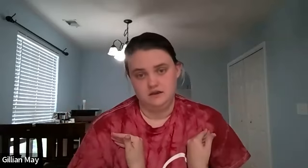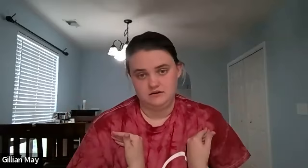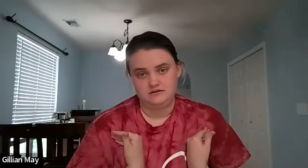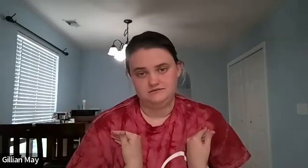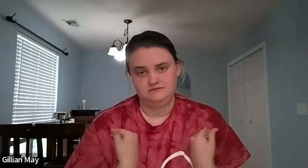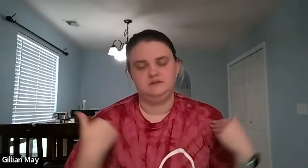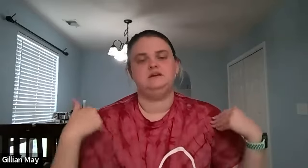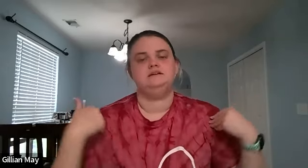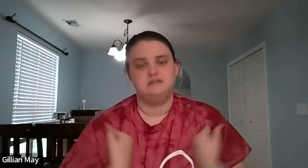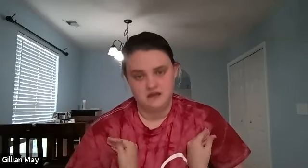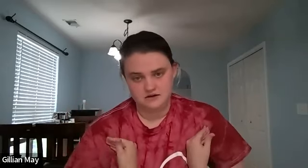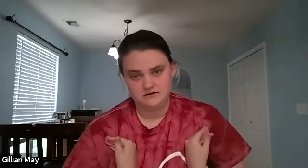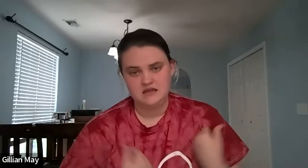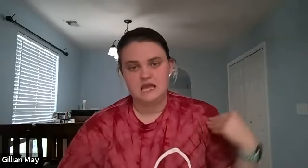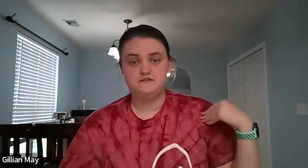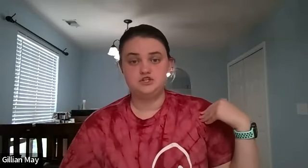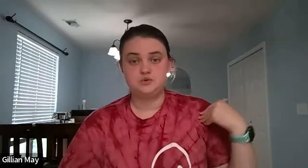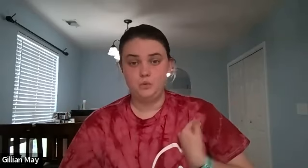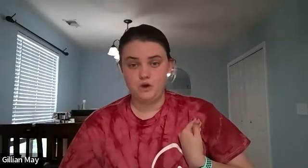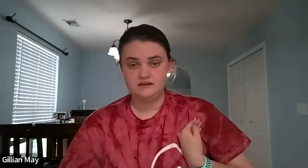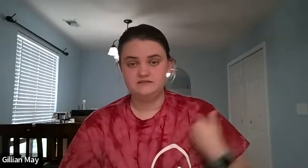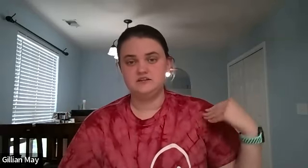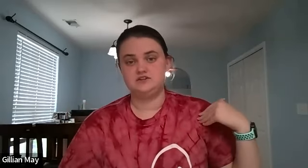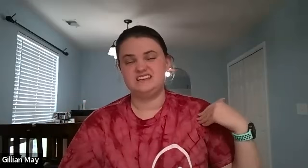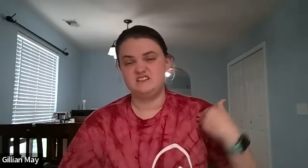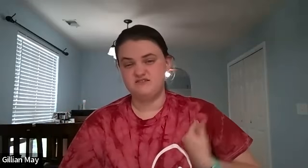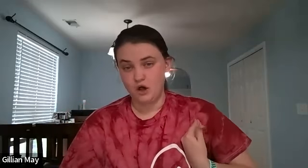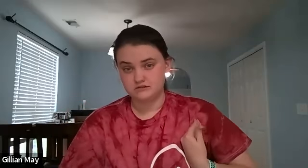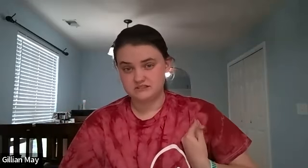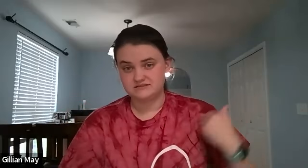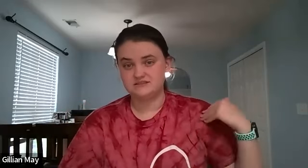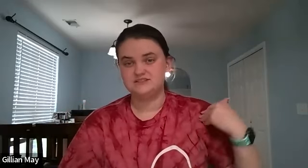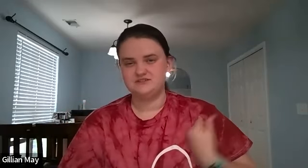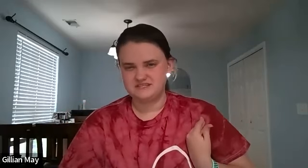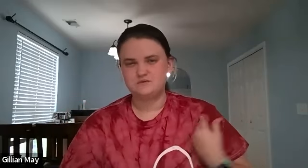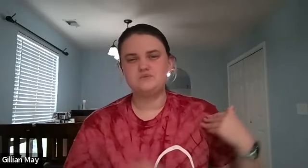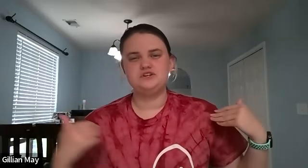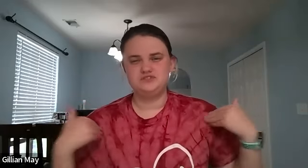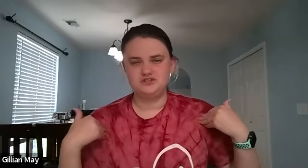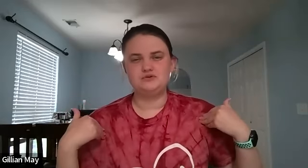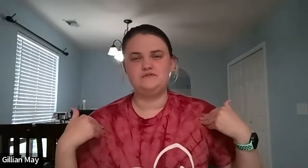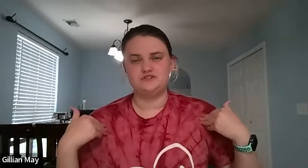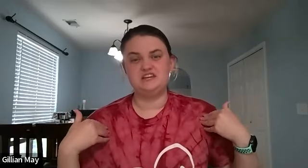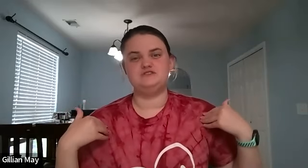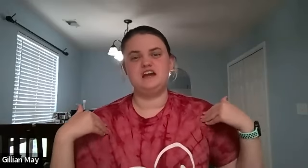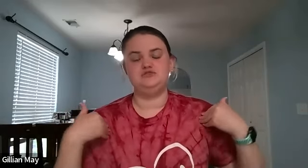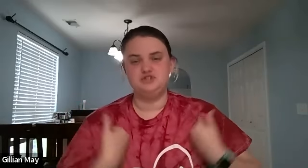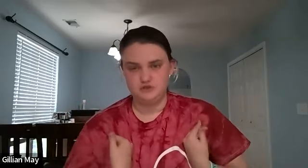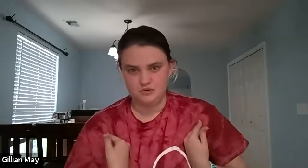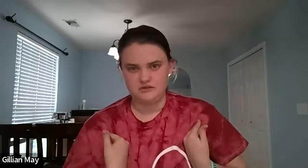Tired, tired. If you do one, you're saying fault. So this is one where you do, if you're saying you're tired, you do go both